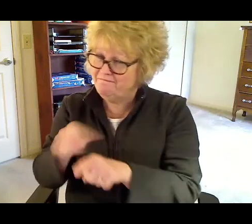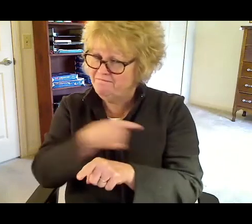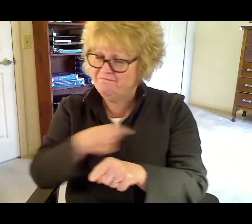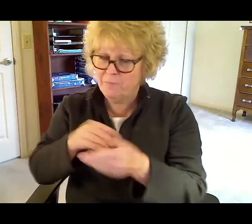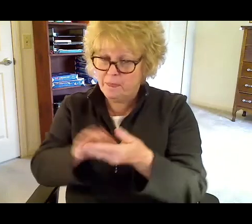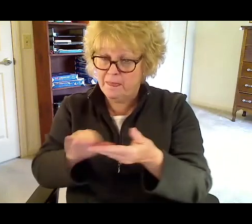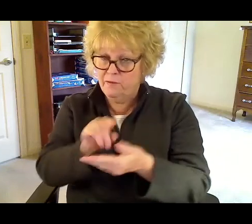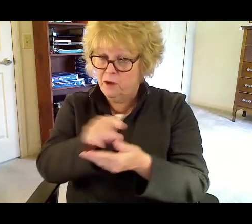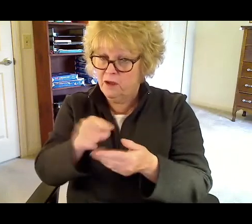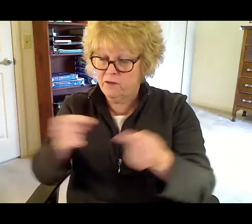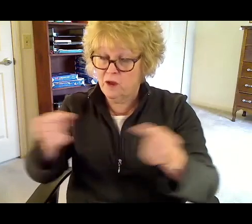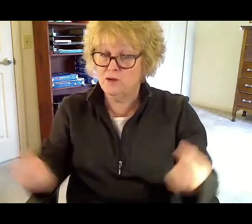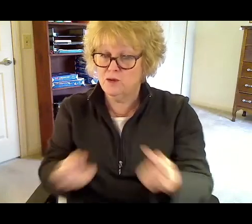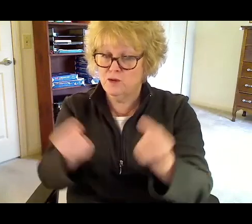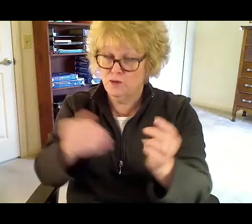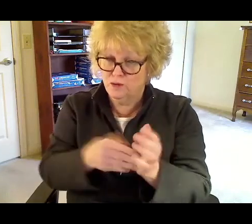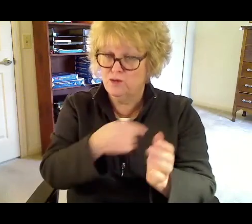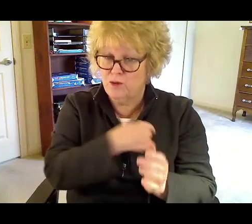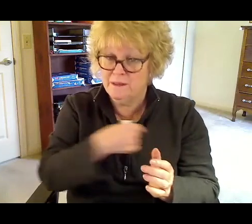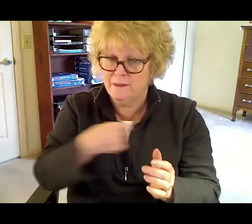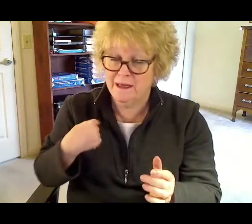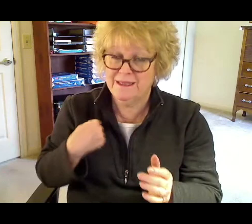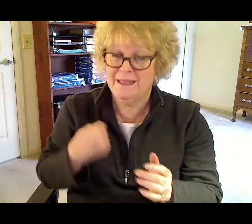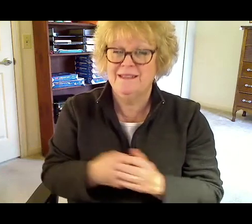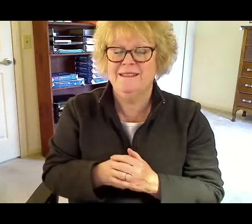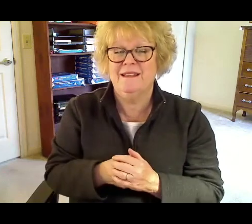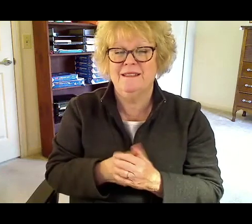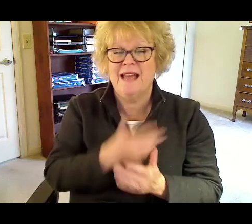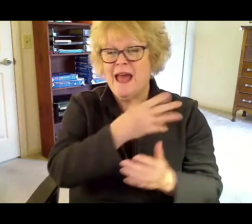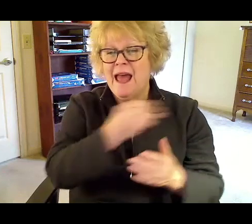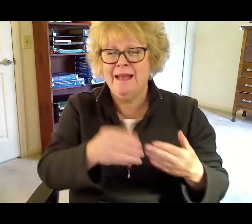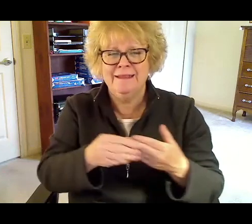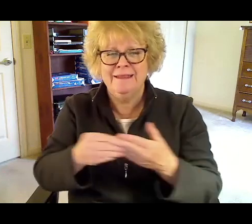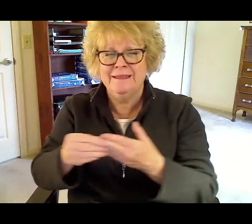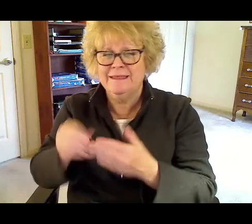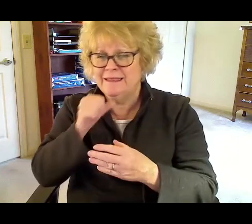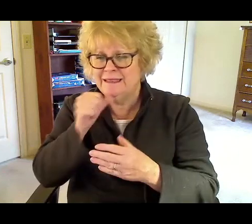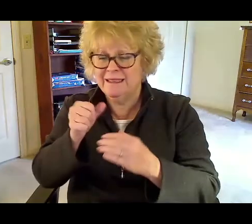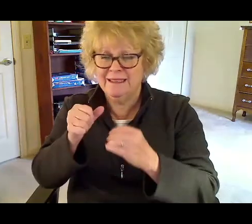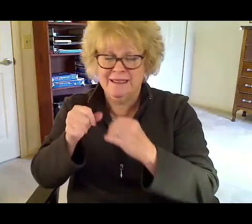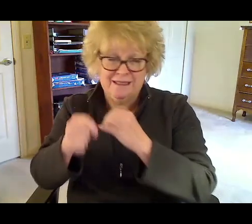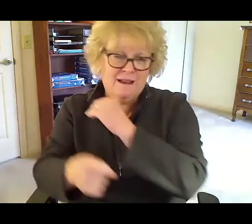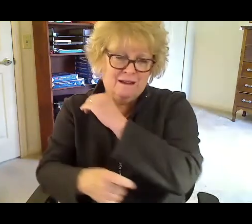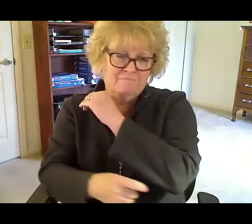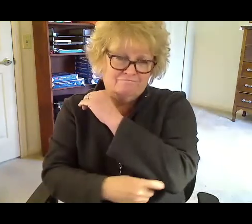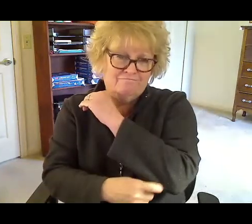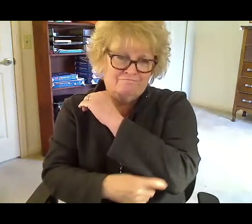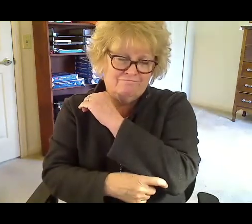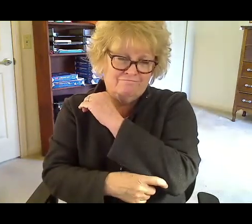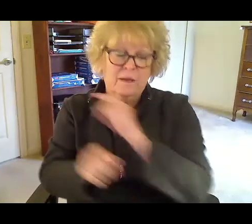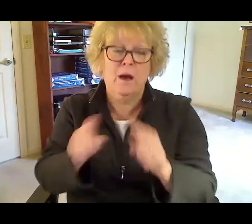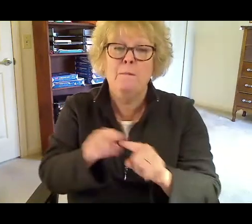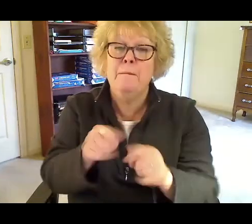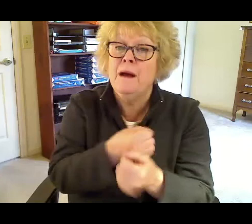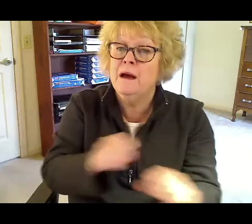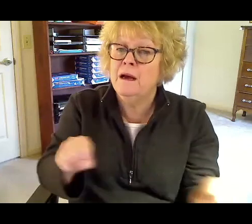forgive those who trespass against us. And lead us not into temptation,